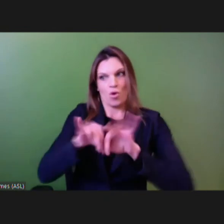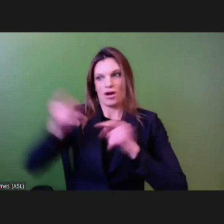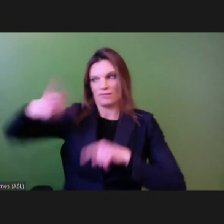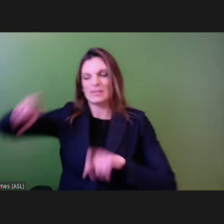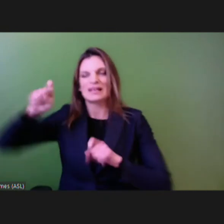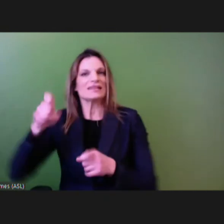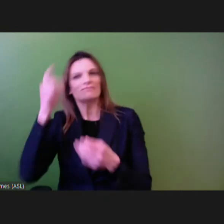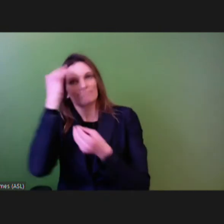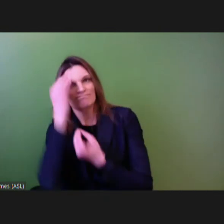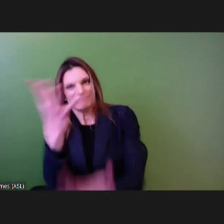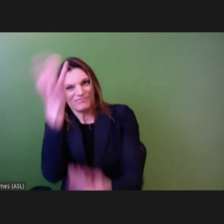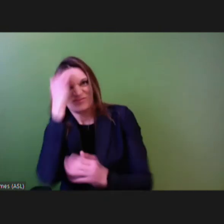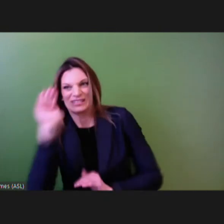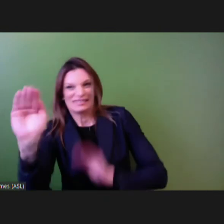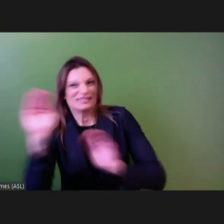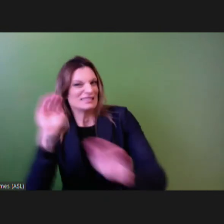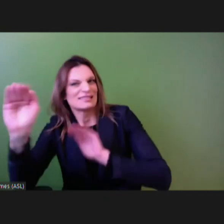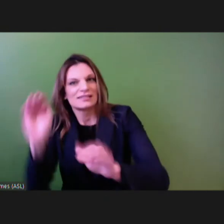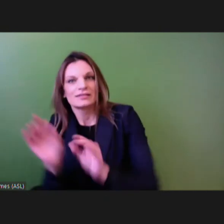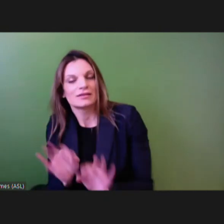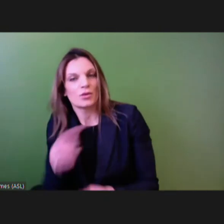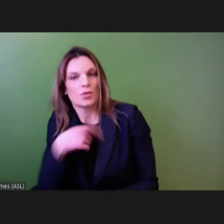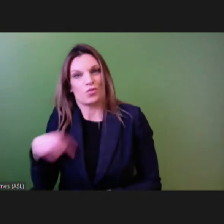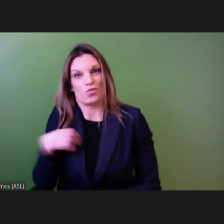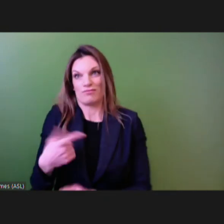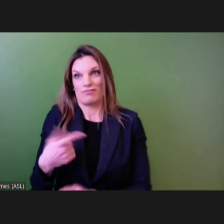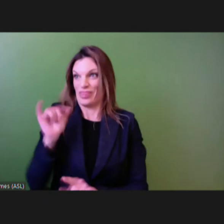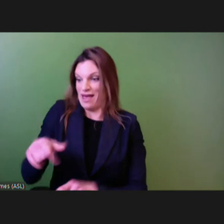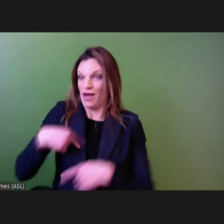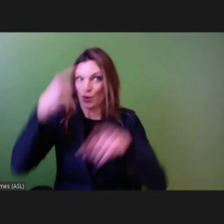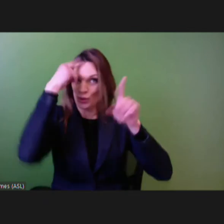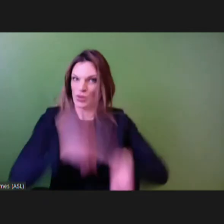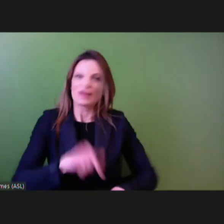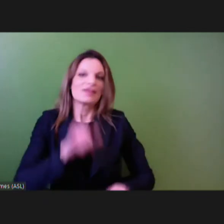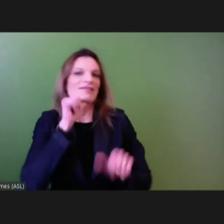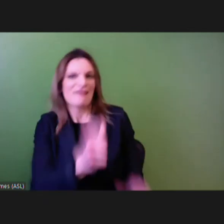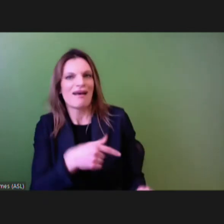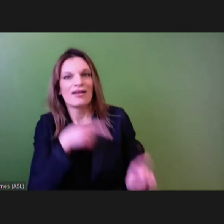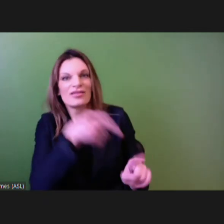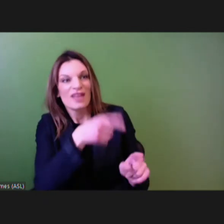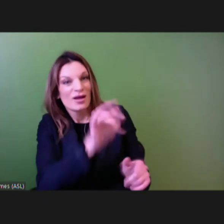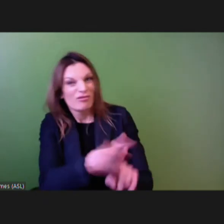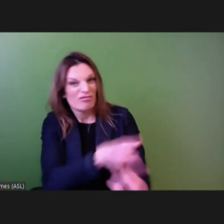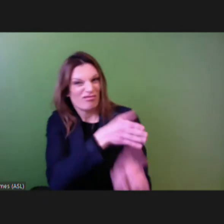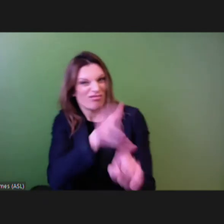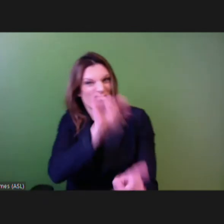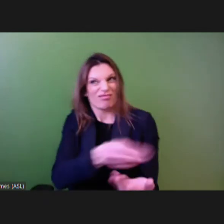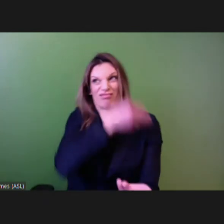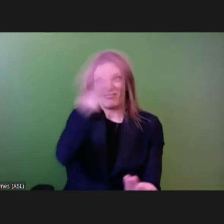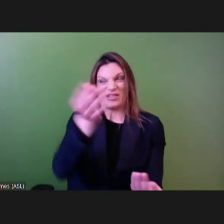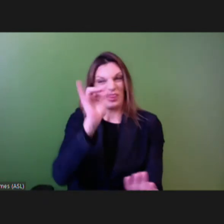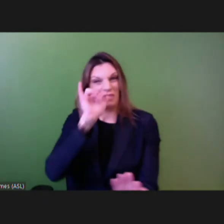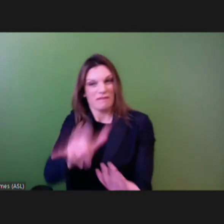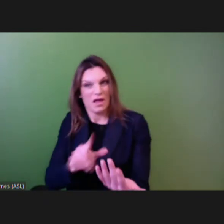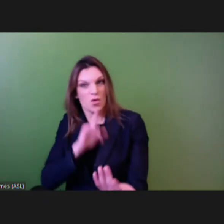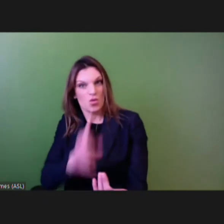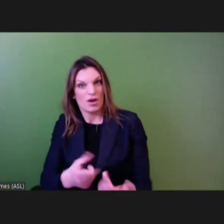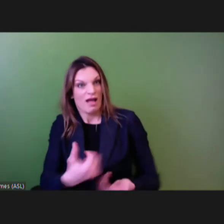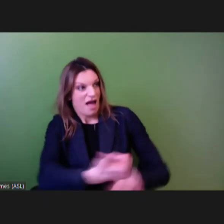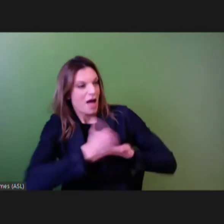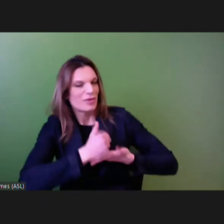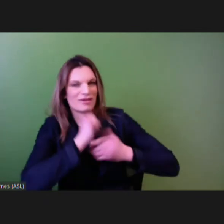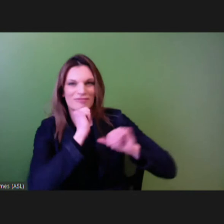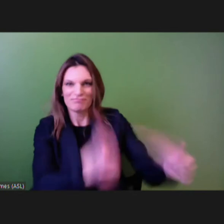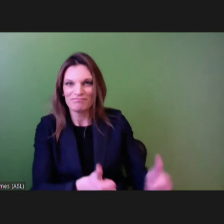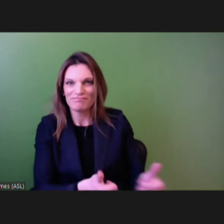state, from the leaders of the communities in which they represent, about how bad and pernicious these policies would be for the people that they serve.